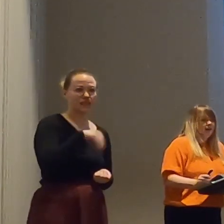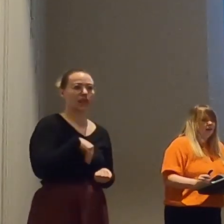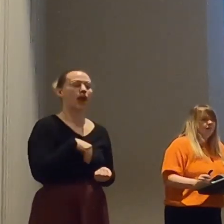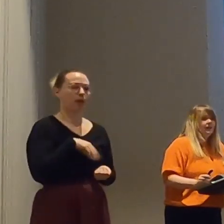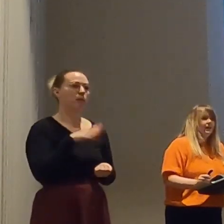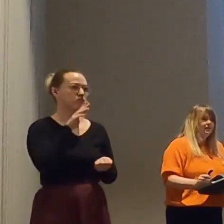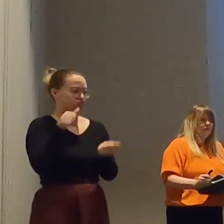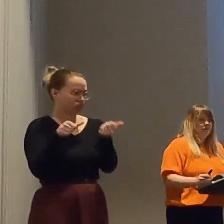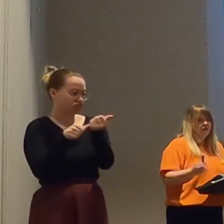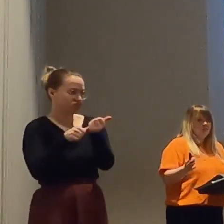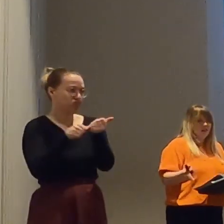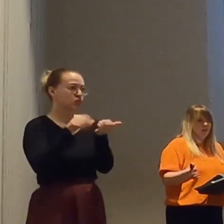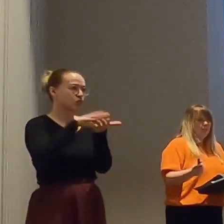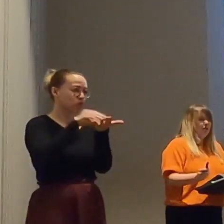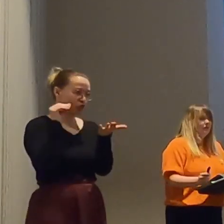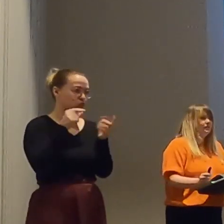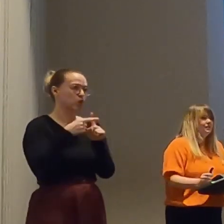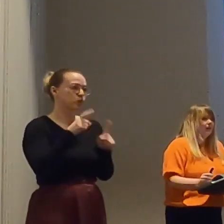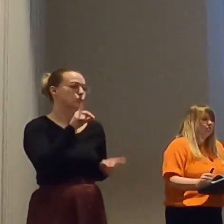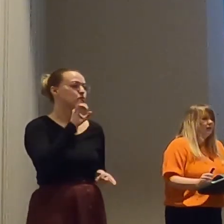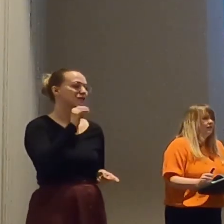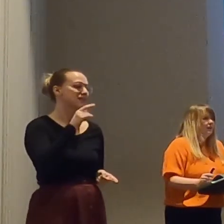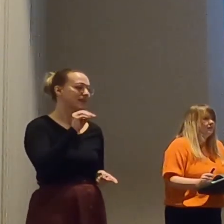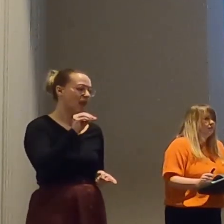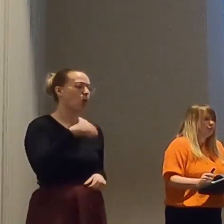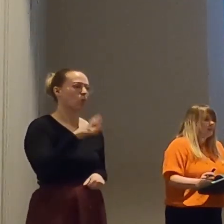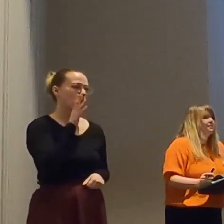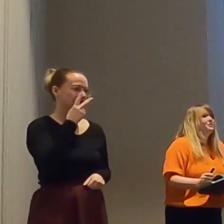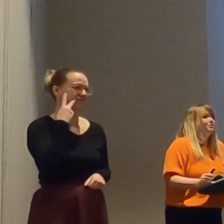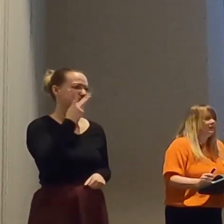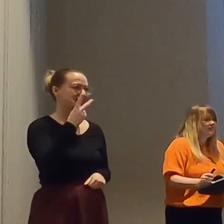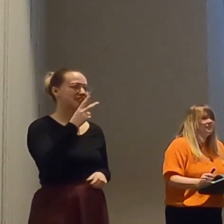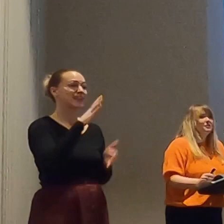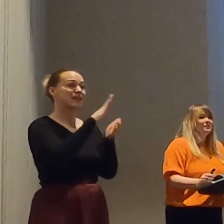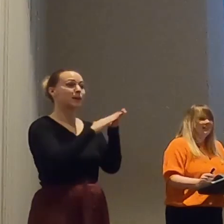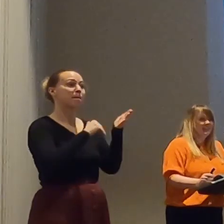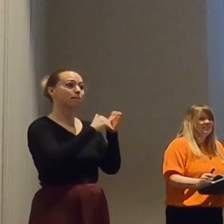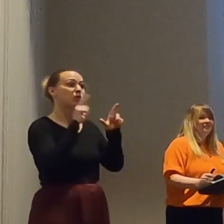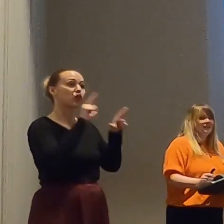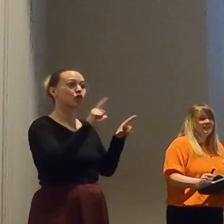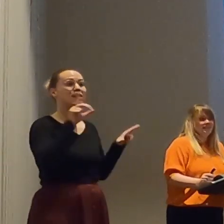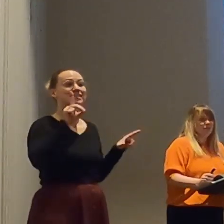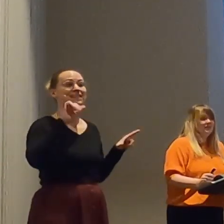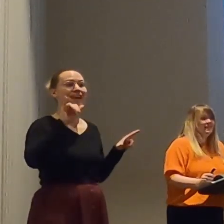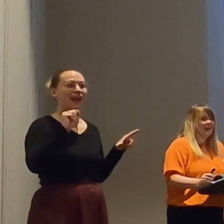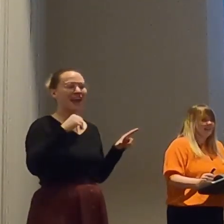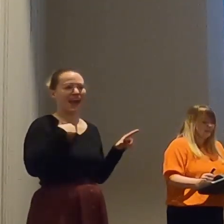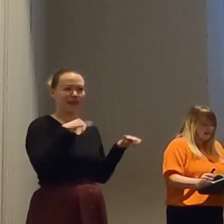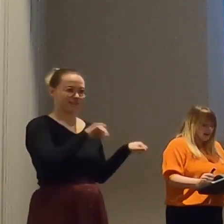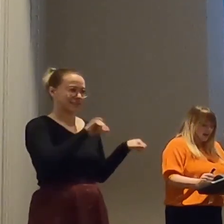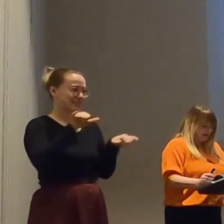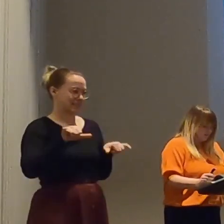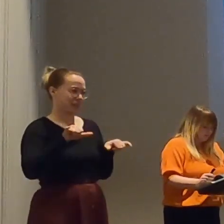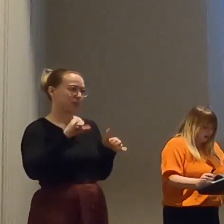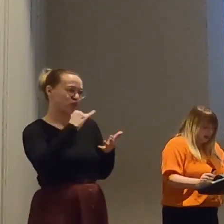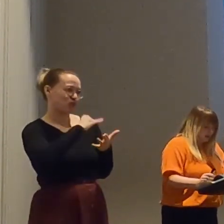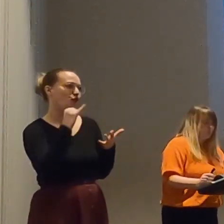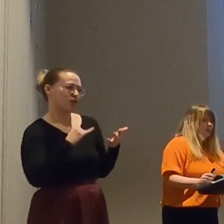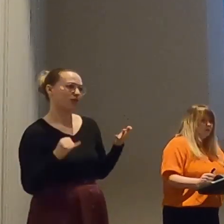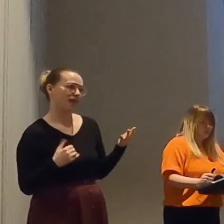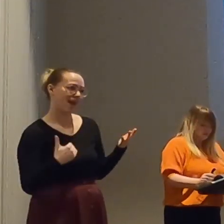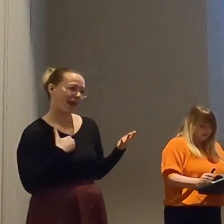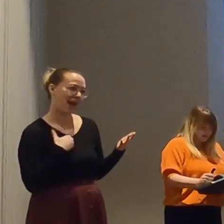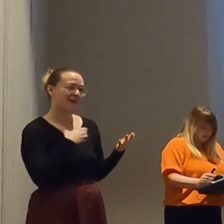Diego Rivera. And if you've seen the murals in the Detroit Institute of Arts, you know that he has a very similar style